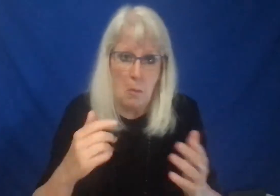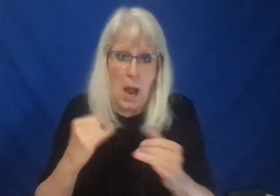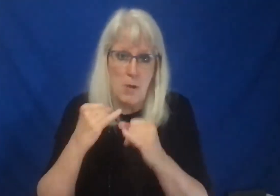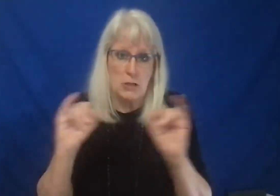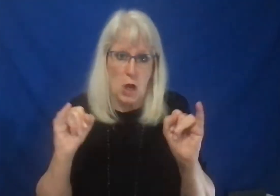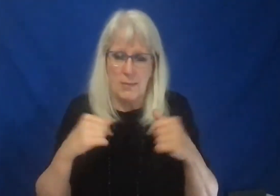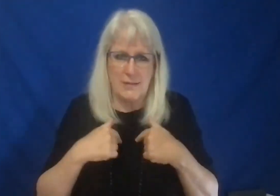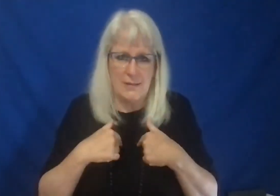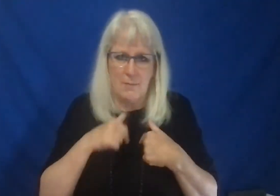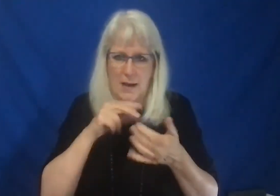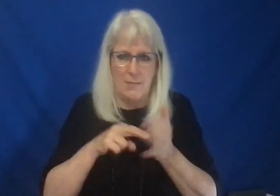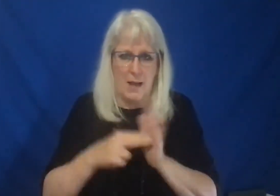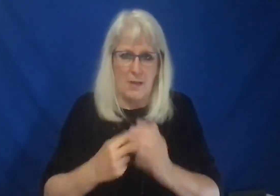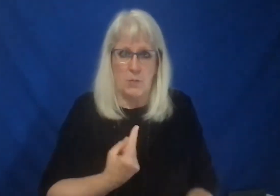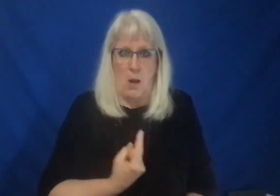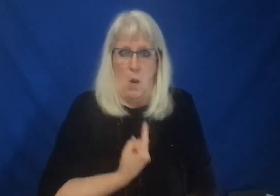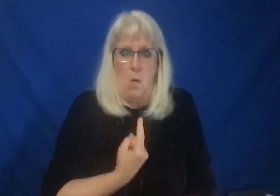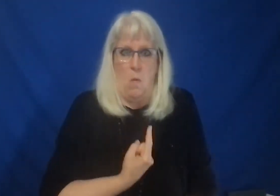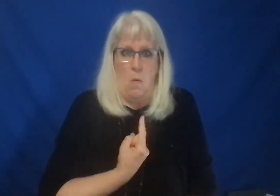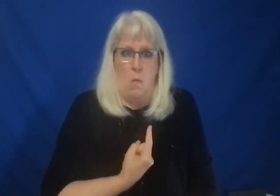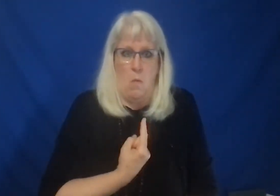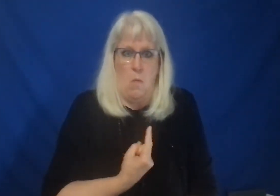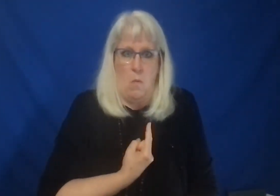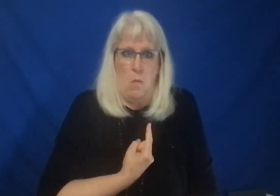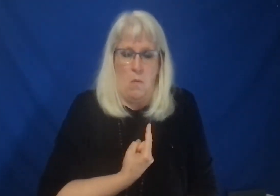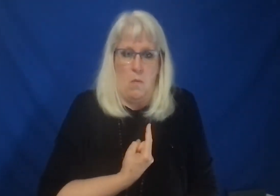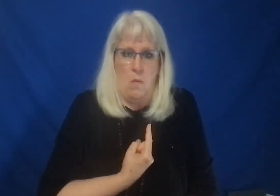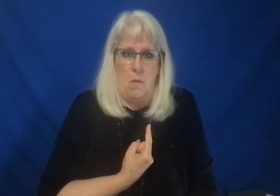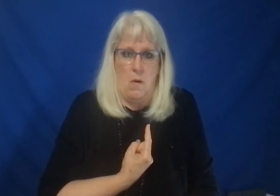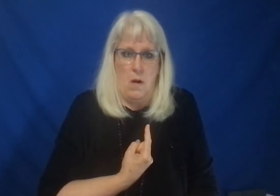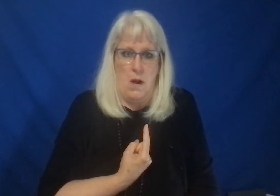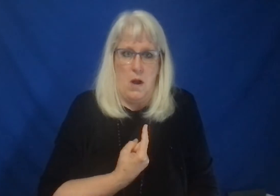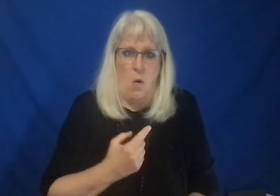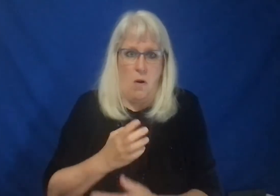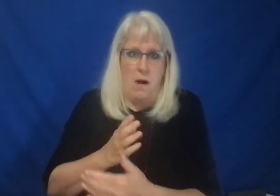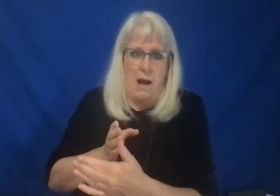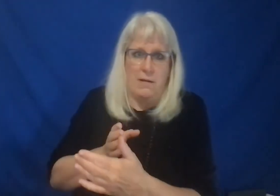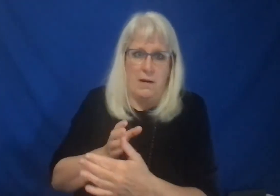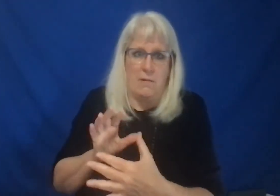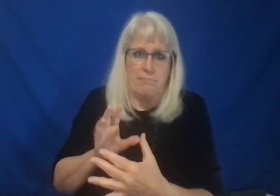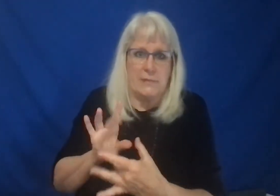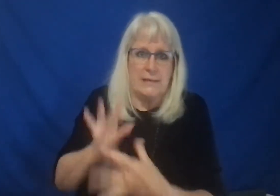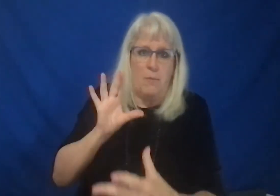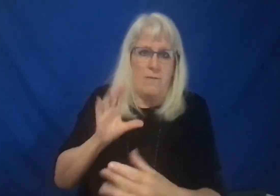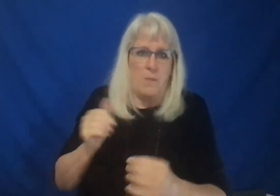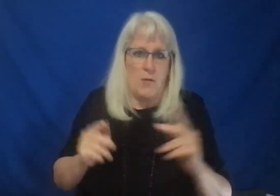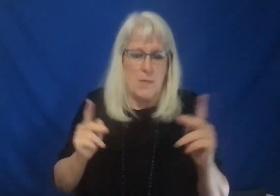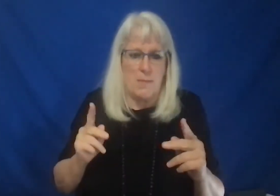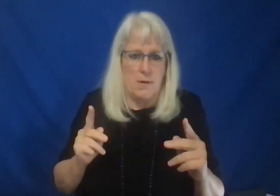not meant to be totally independent or anti-dependent. I am a relational social